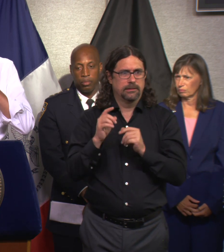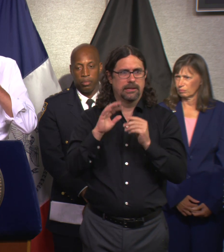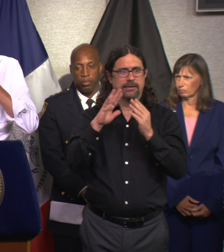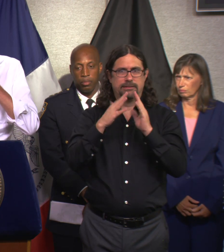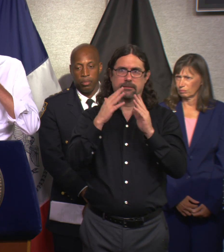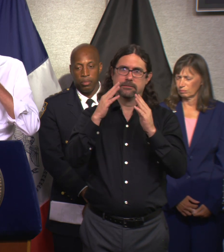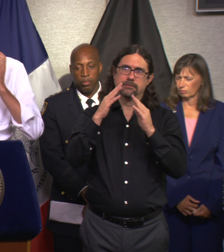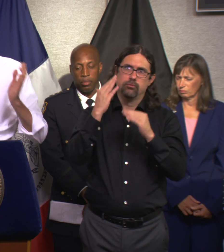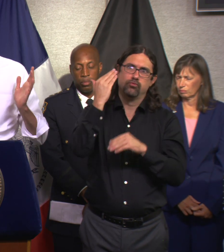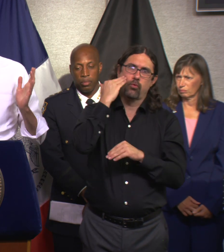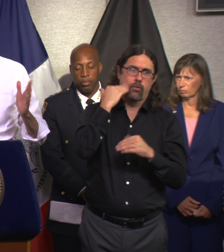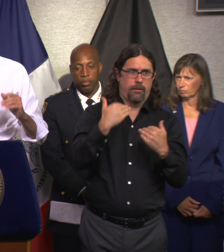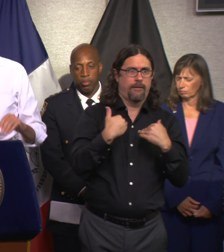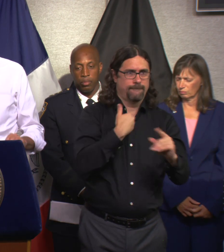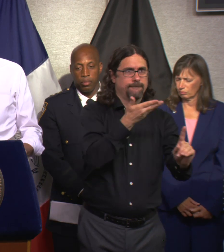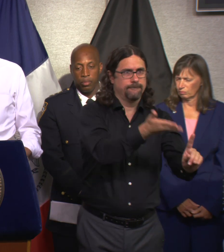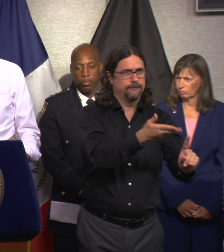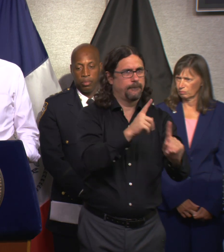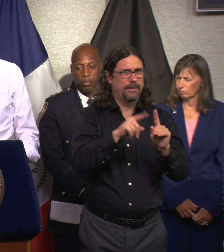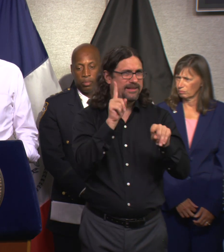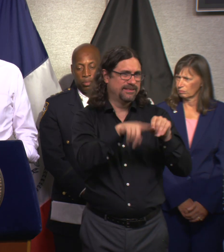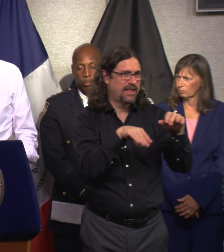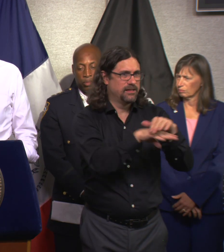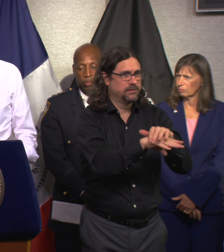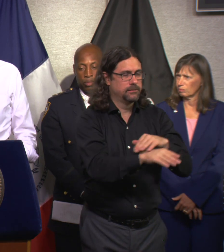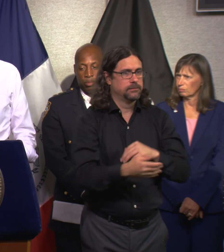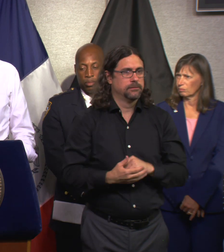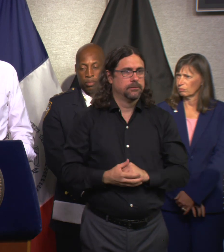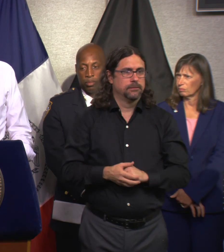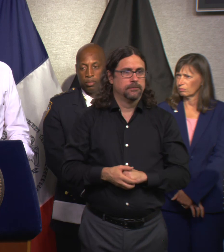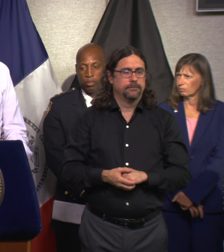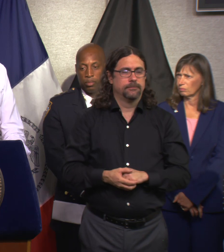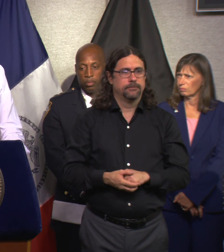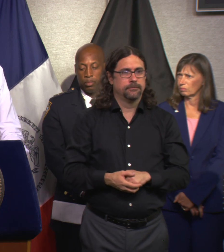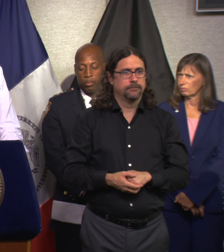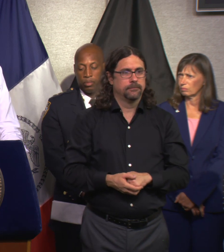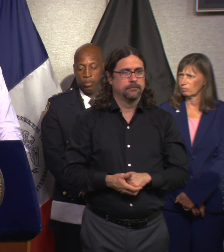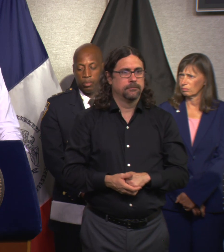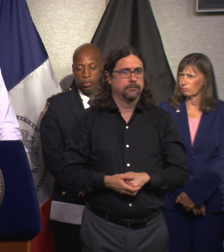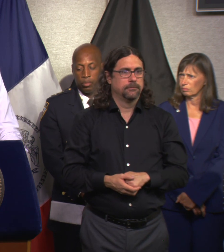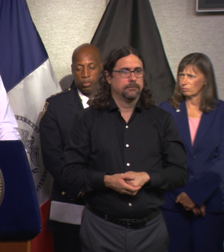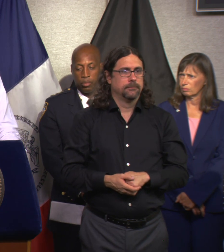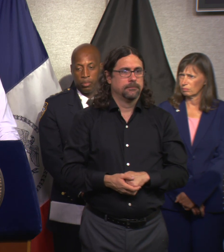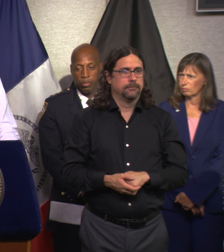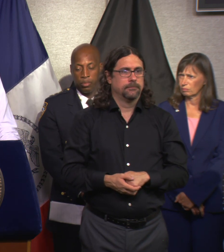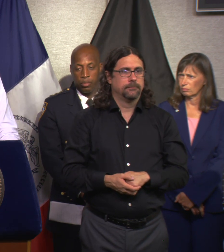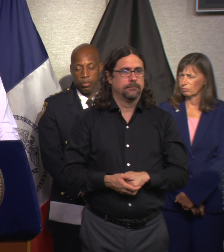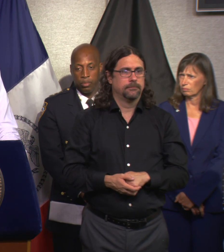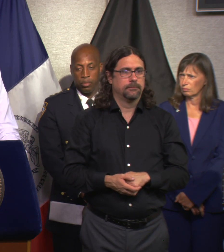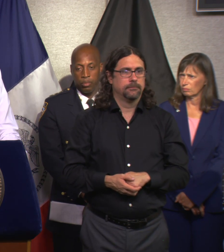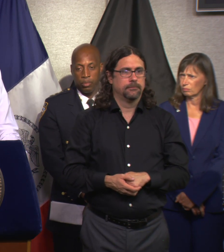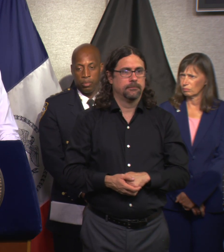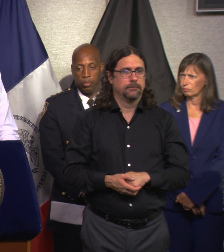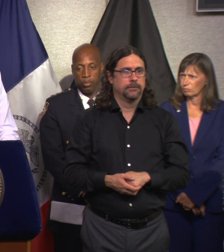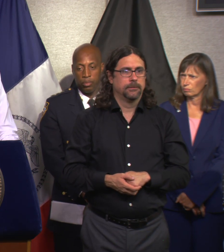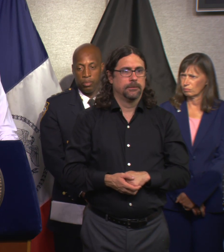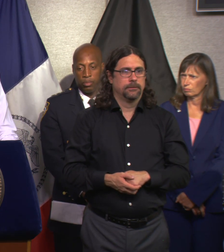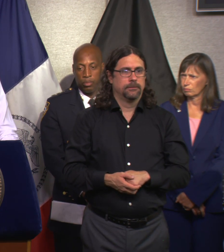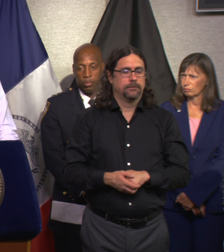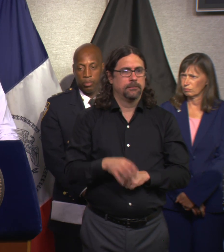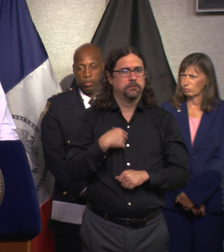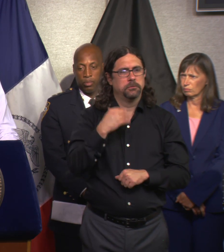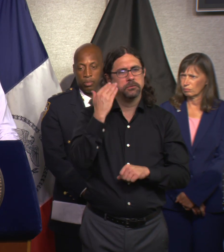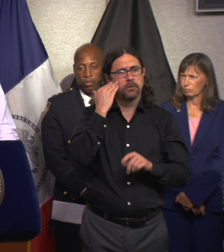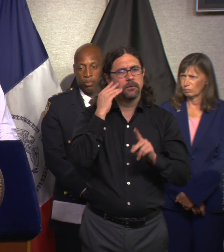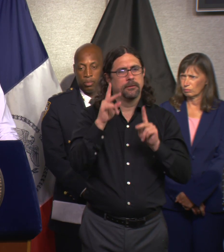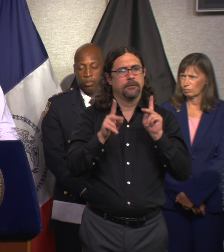Will be straightforward. I don't know if someone here is familiar with the specific signage issue, but I think the central question is to promote the